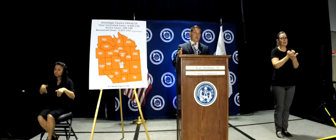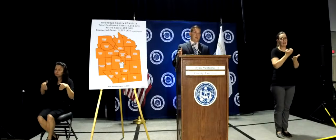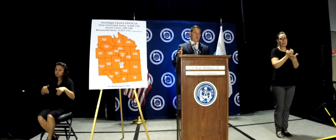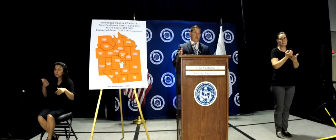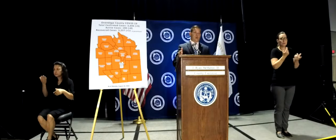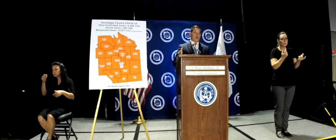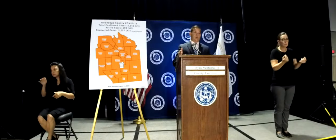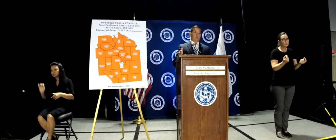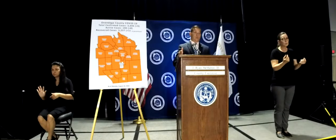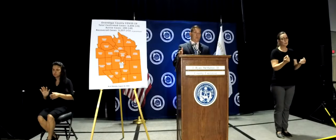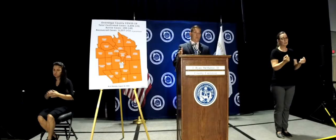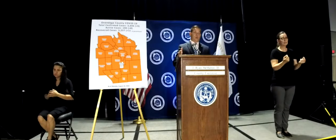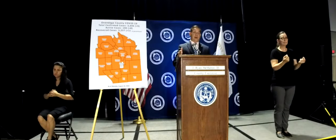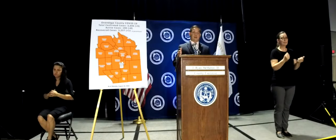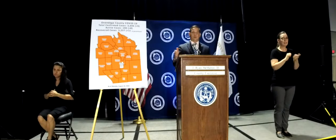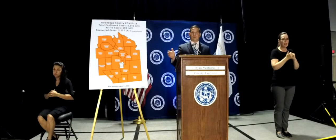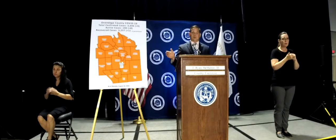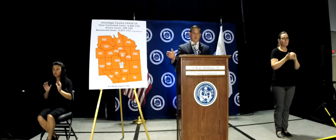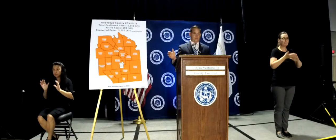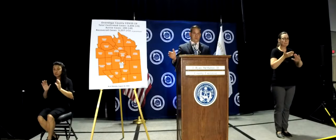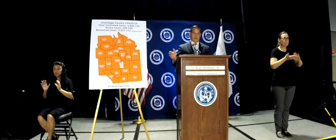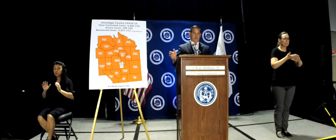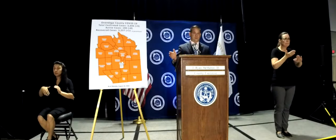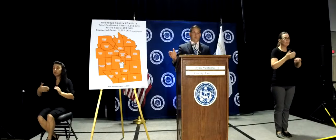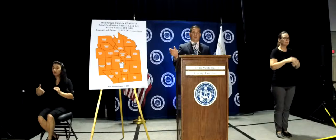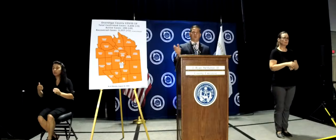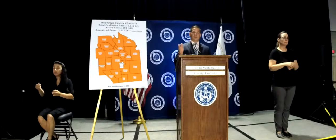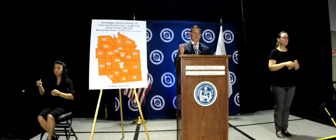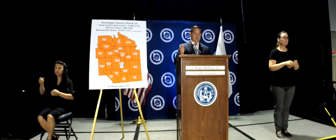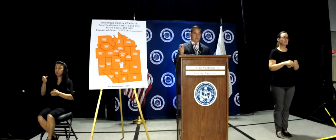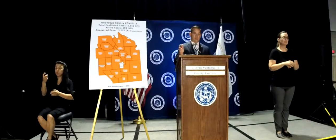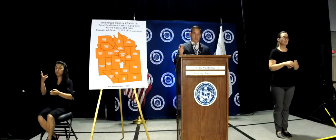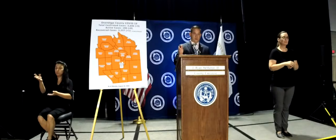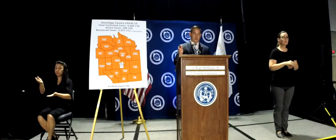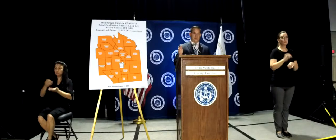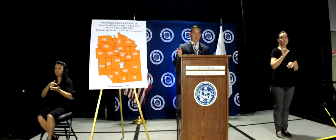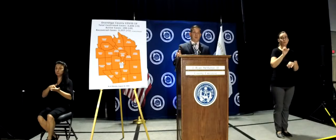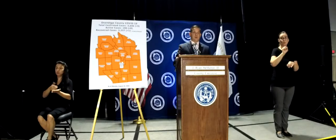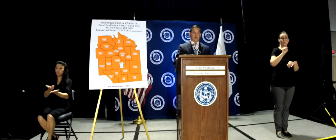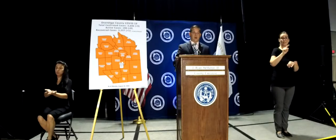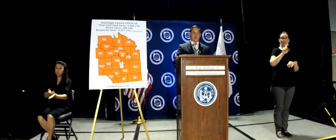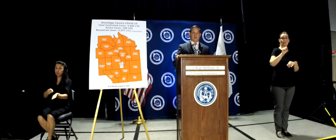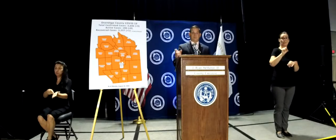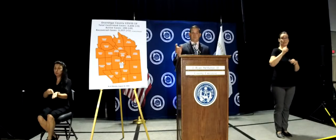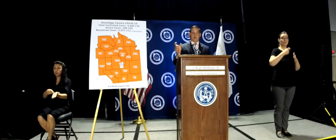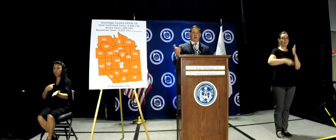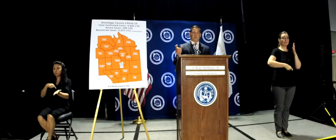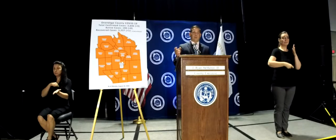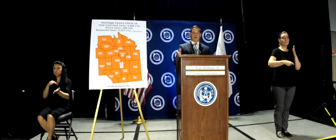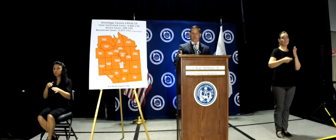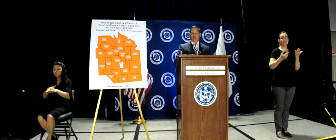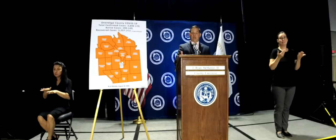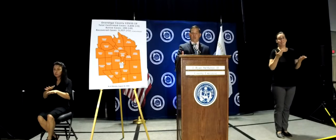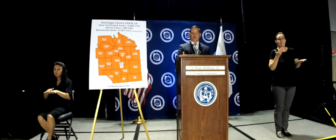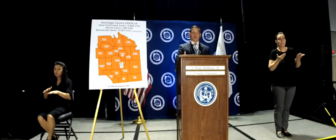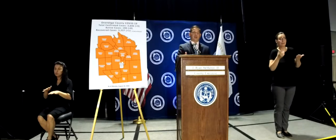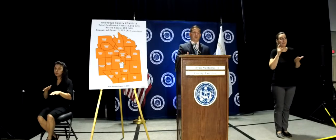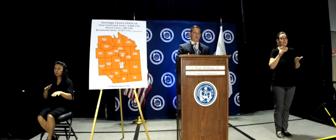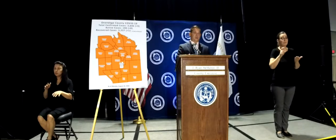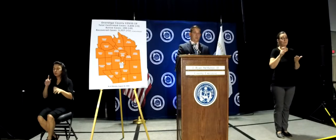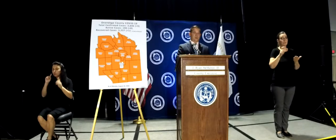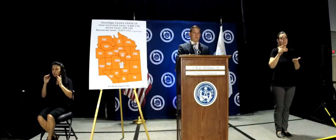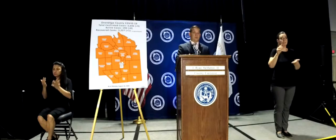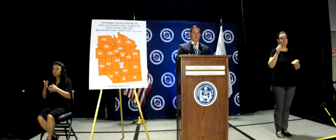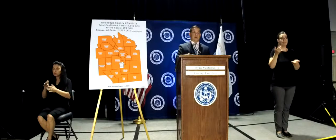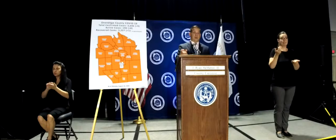that show we're not losing 10%, we're only losing 6%, that might change our